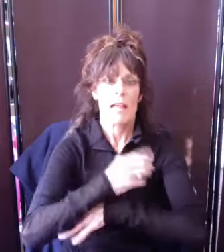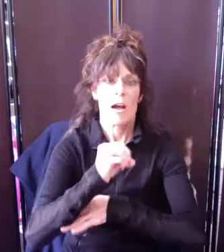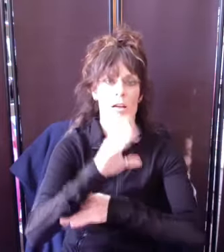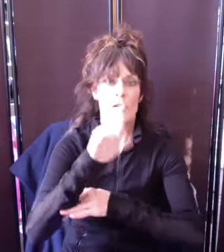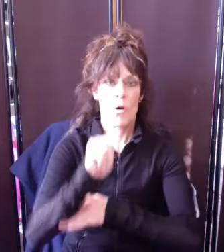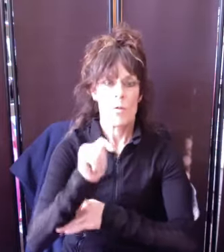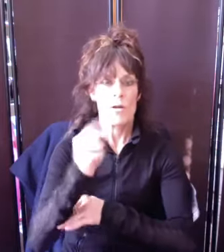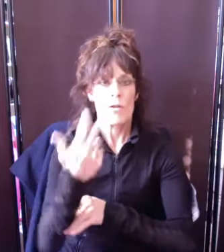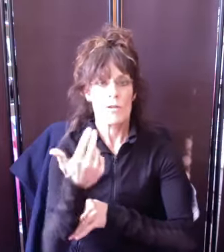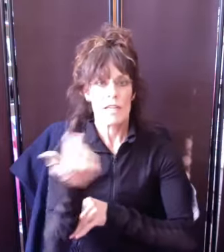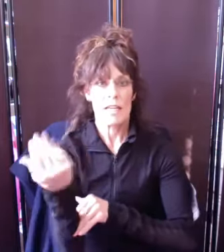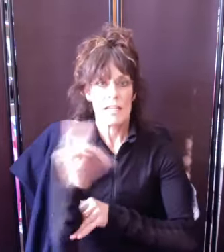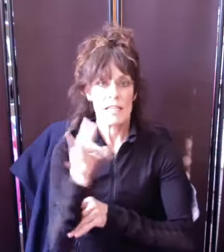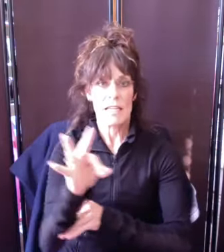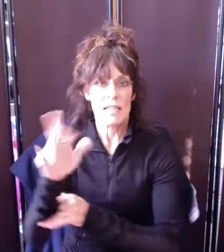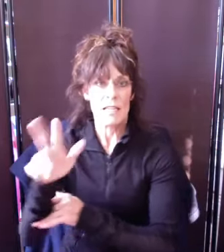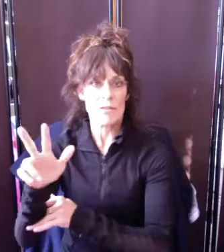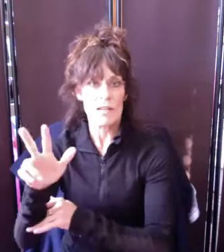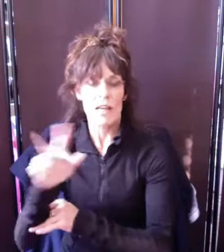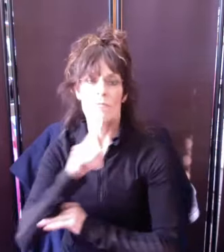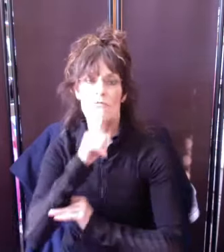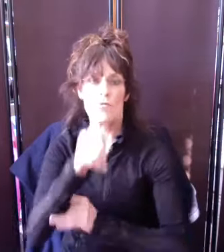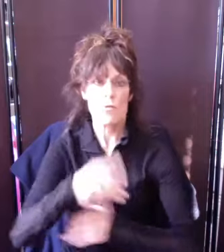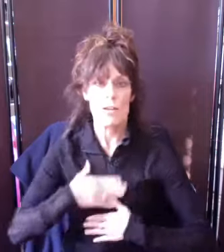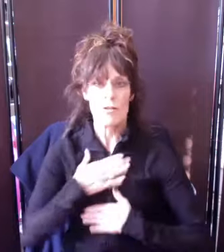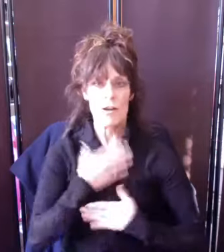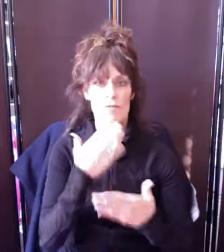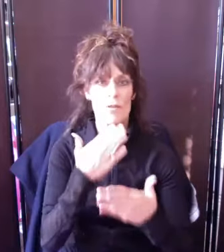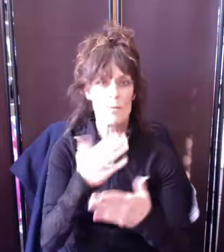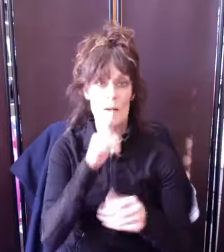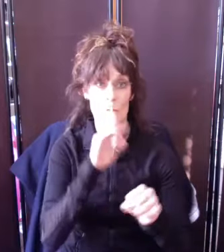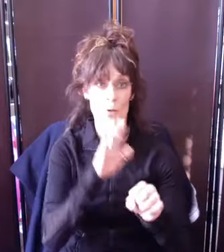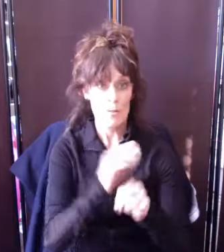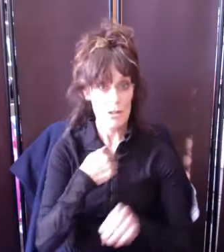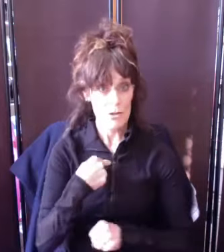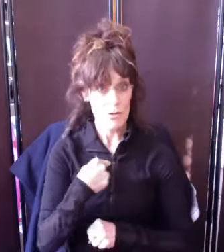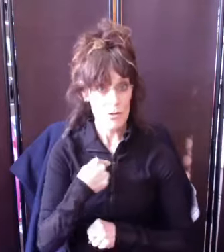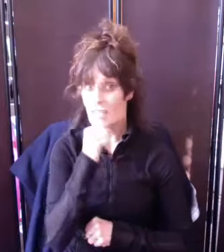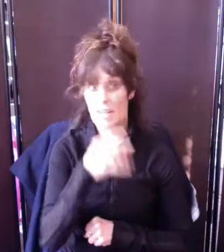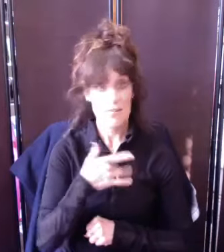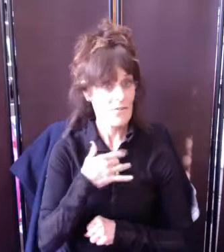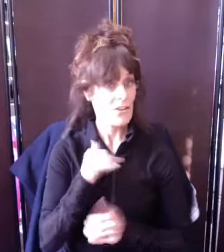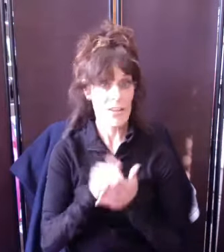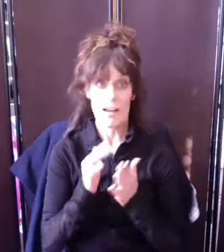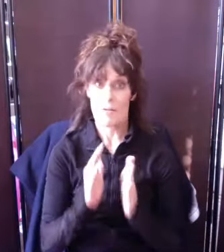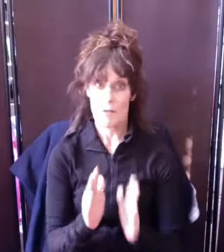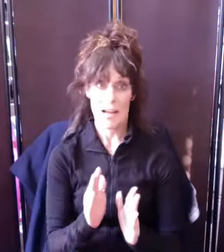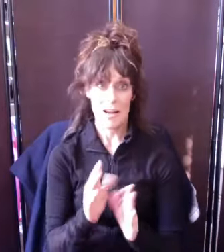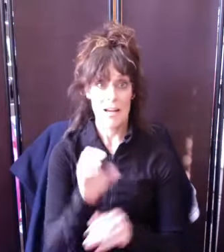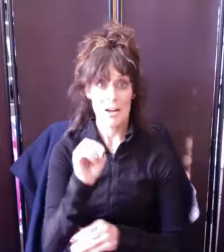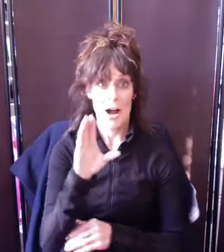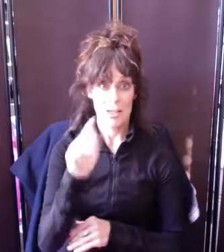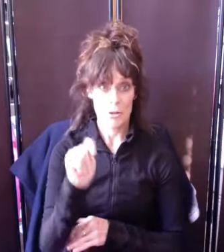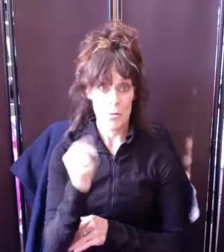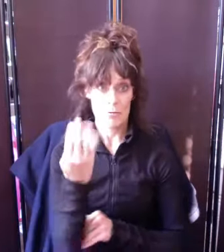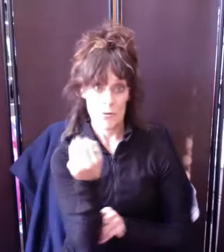1993. And for that, I am truly, truly grateful. But I promise you, I did not feel that way on October 14th of